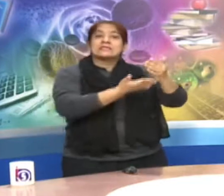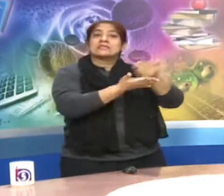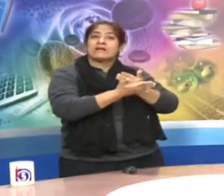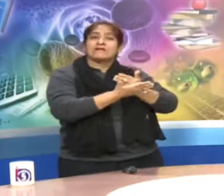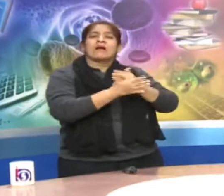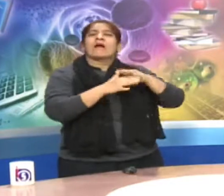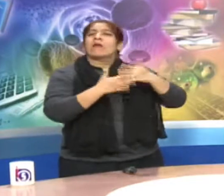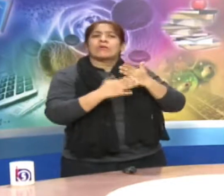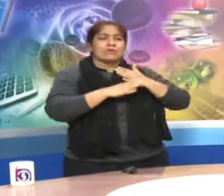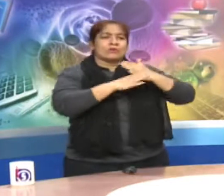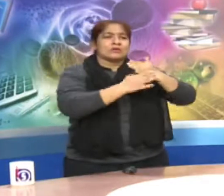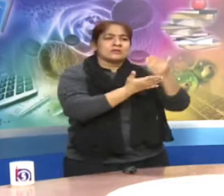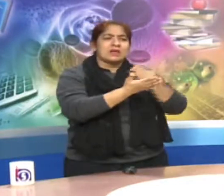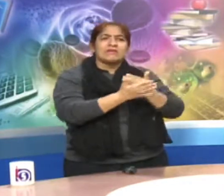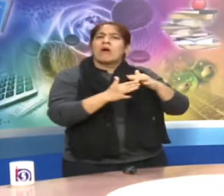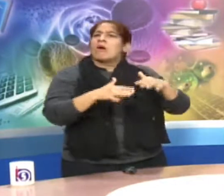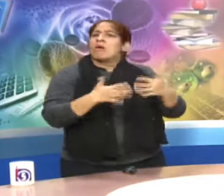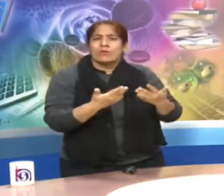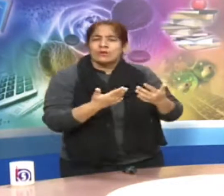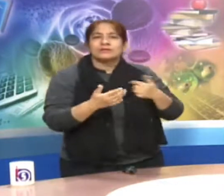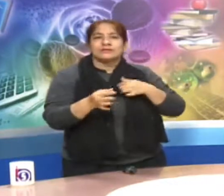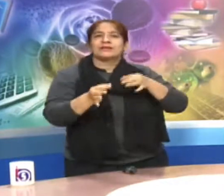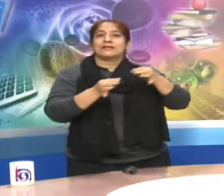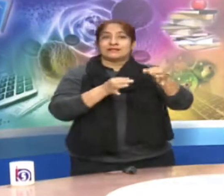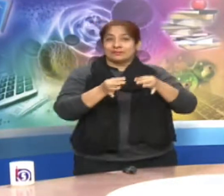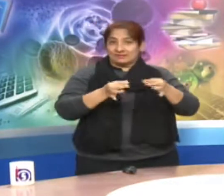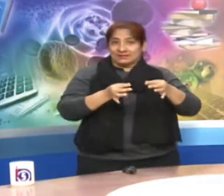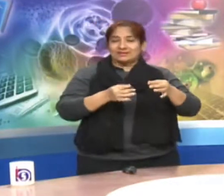of the lesson is Consumer Protection.